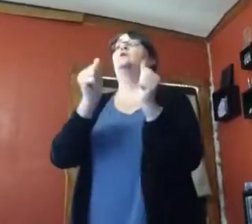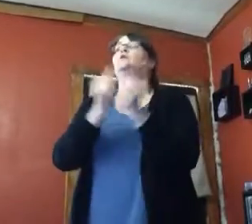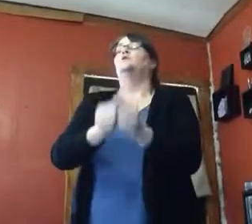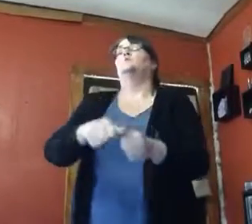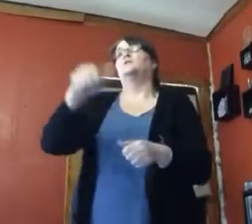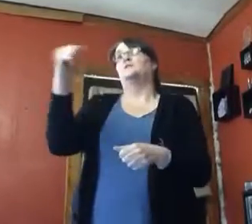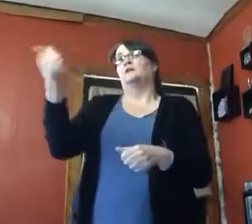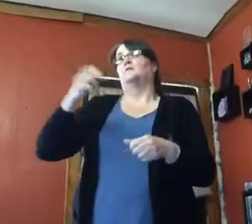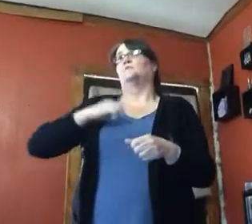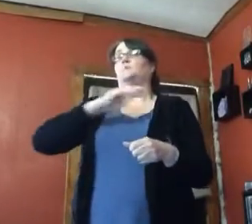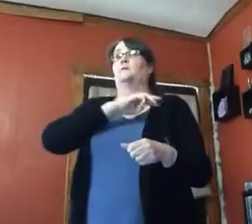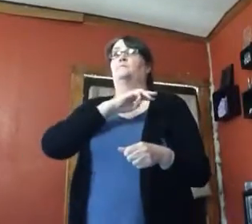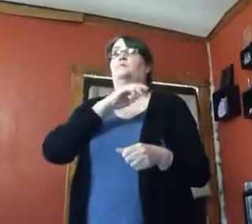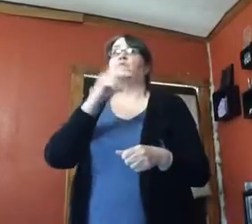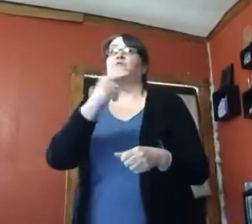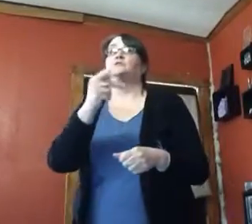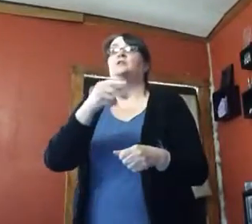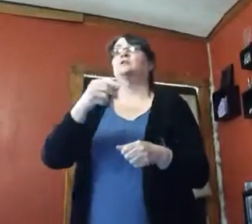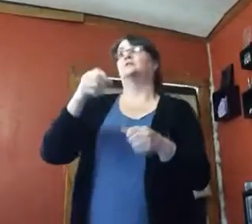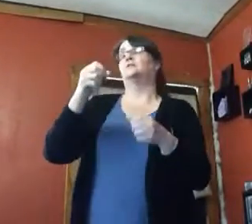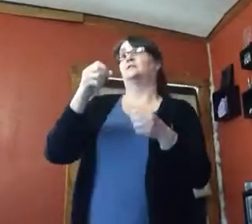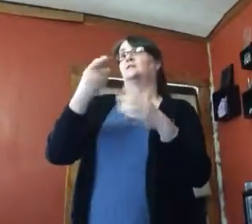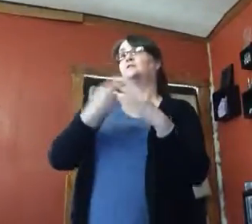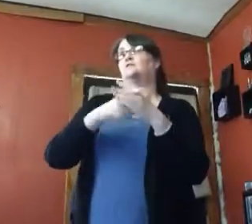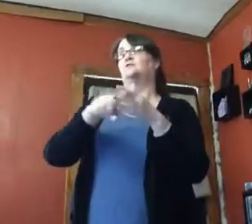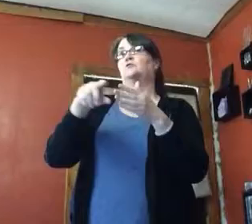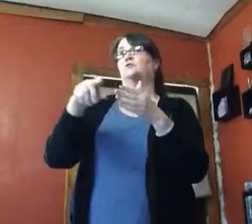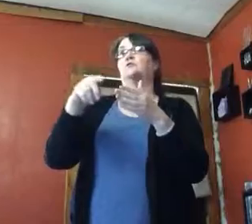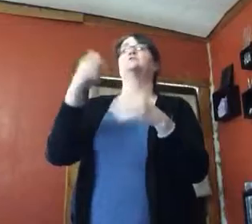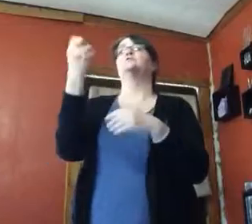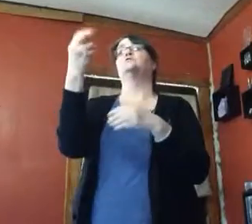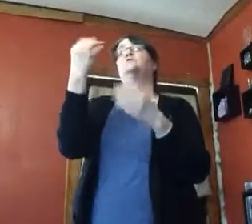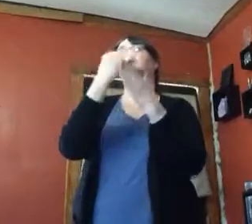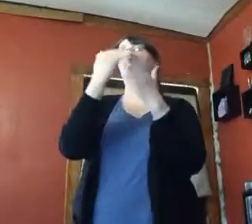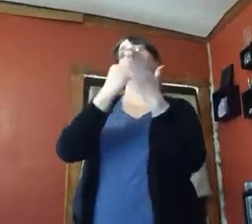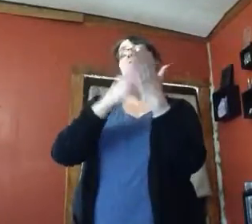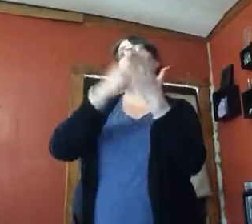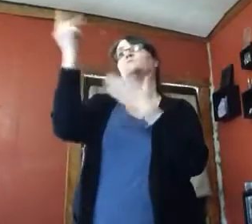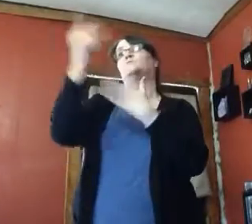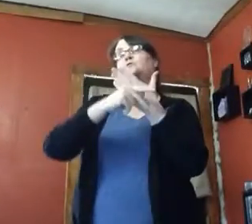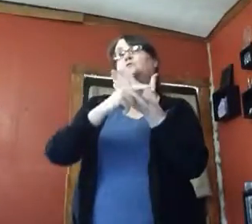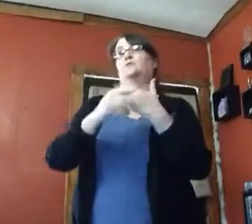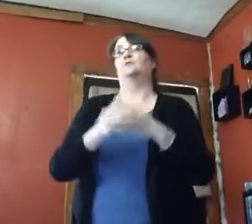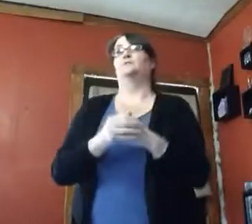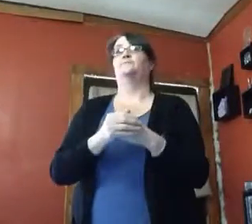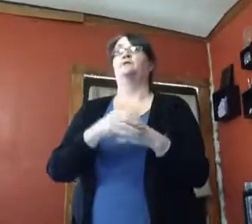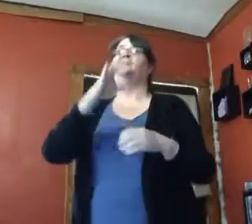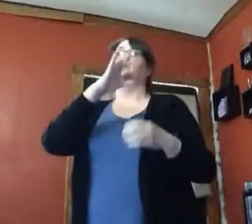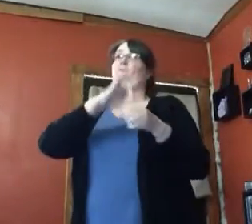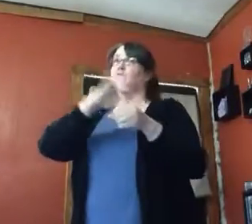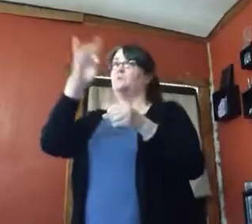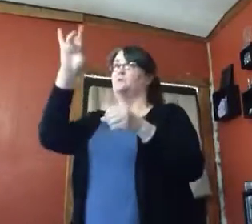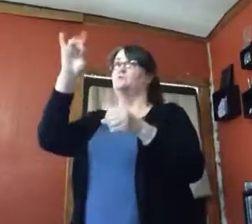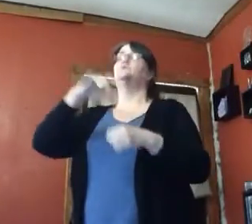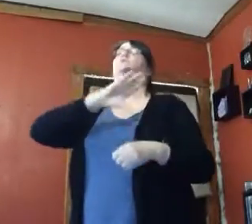12-step program of spiritual and character development. AA's initial 12